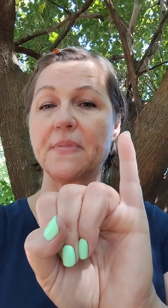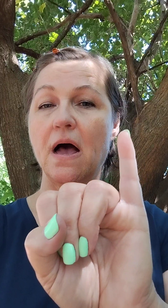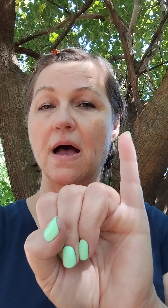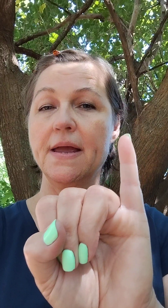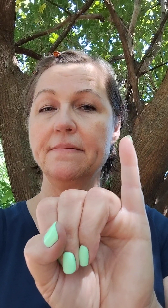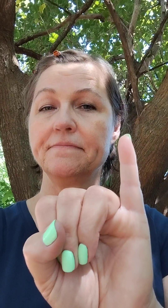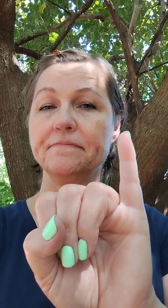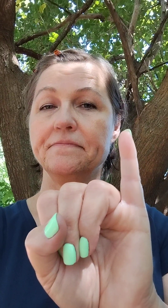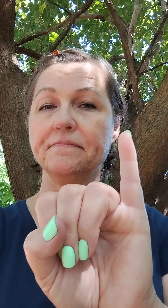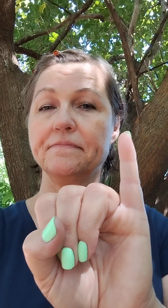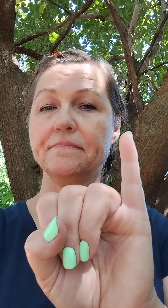I.